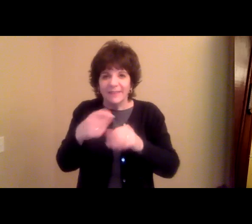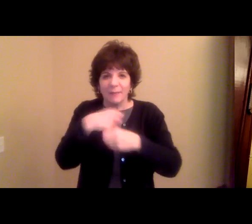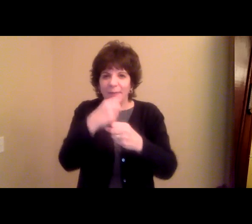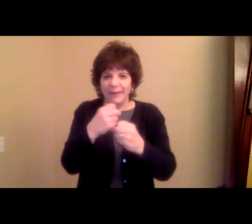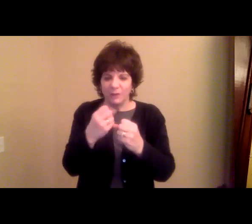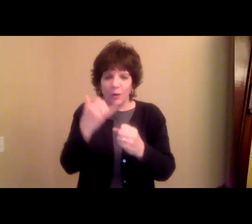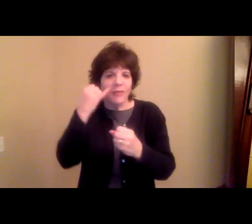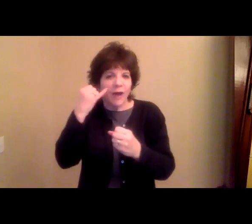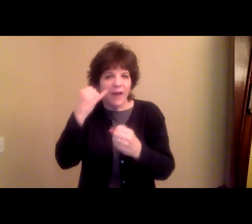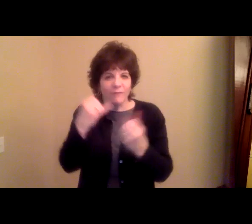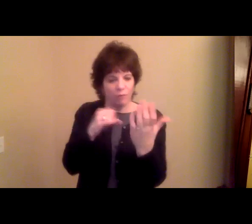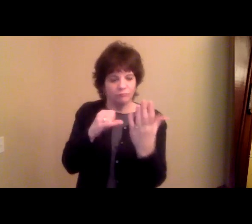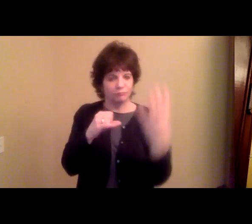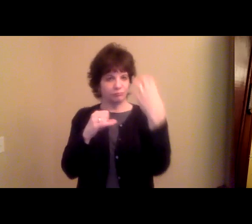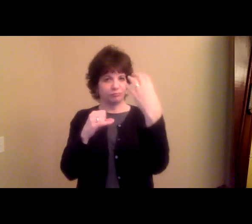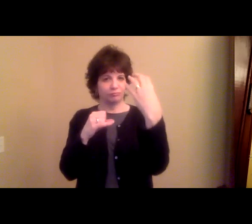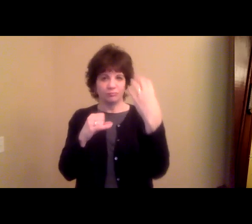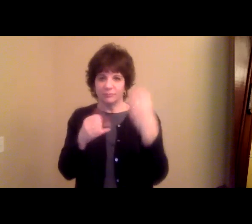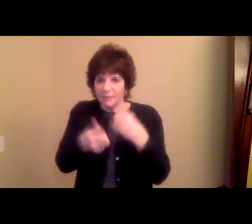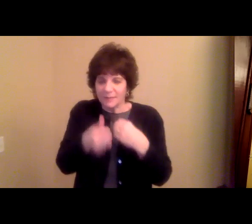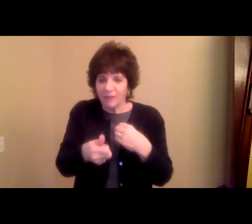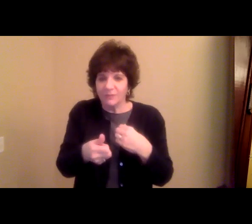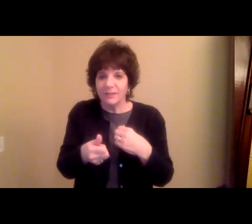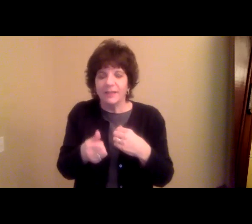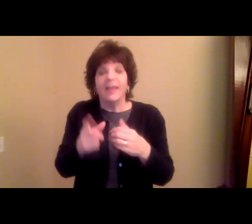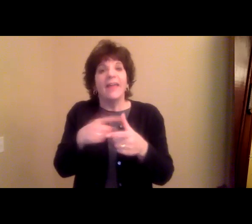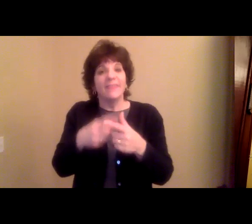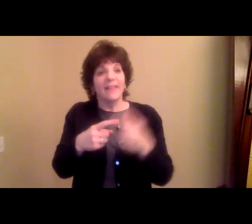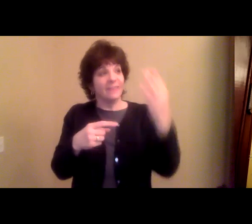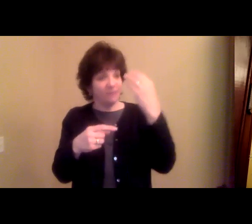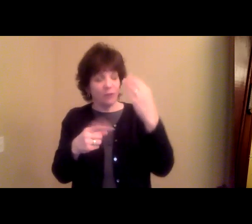phones. So in some ways, and then they wrote about them.